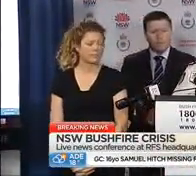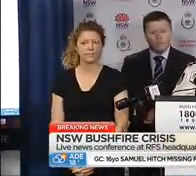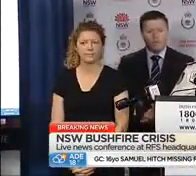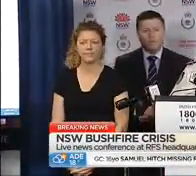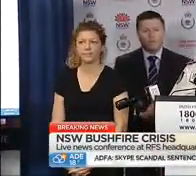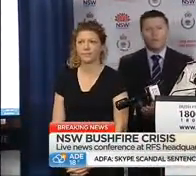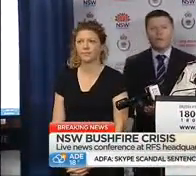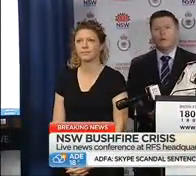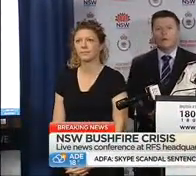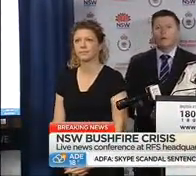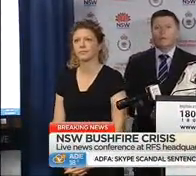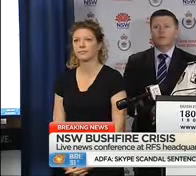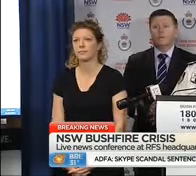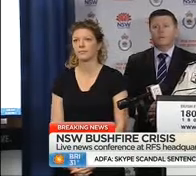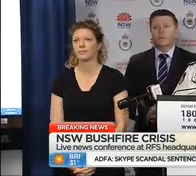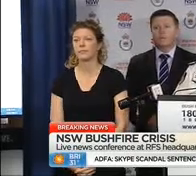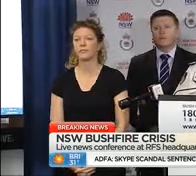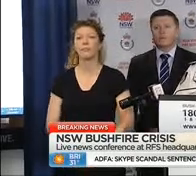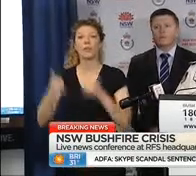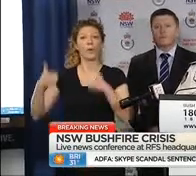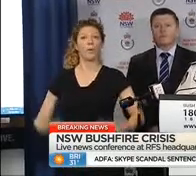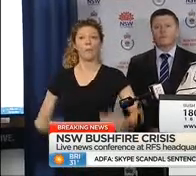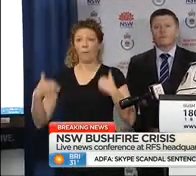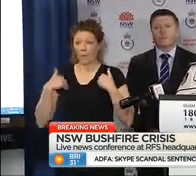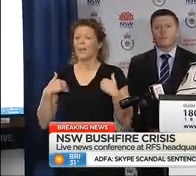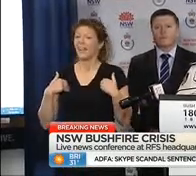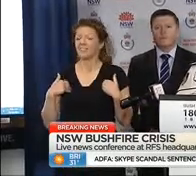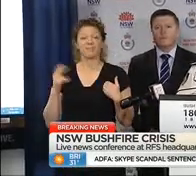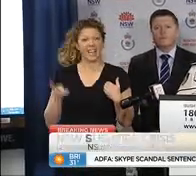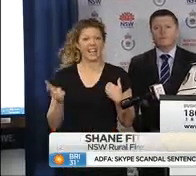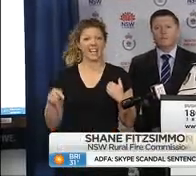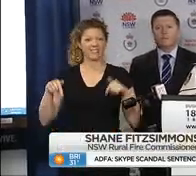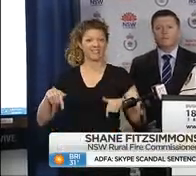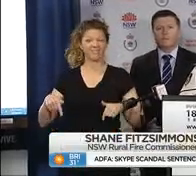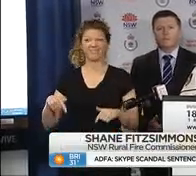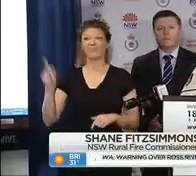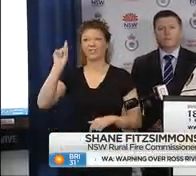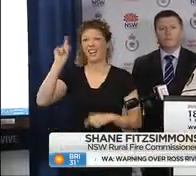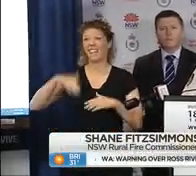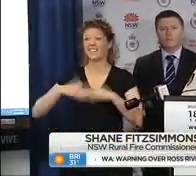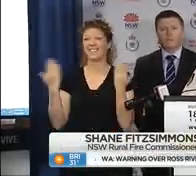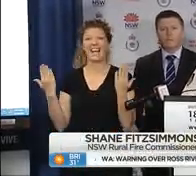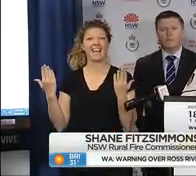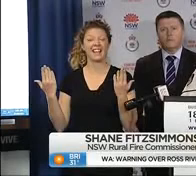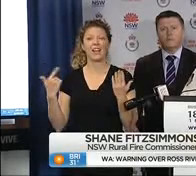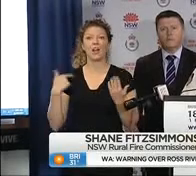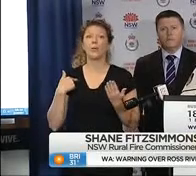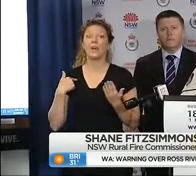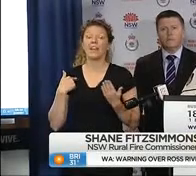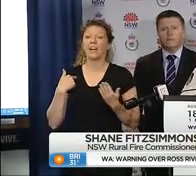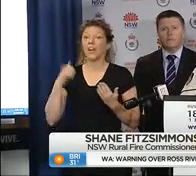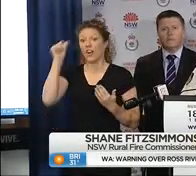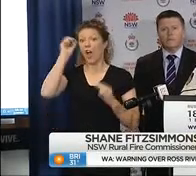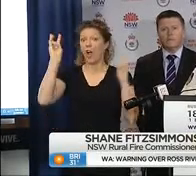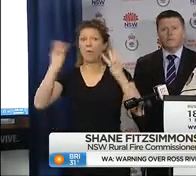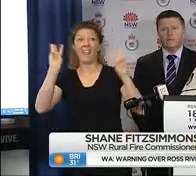Wales Police Minister. Well, good morning again. This is the day where we've been receiving